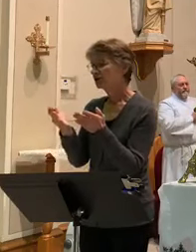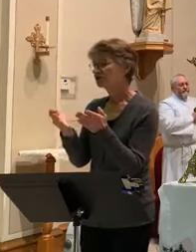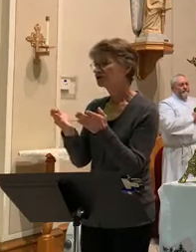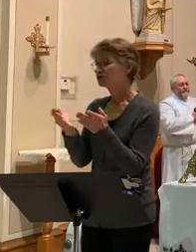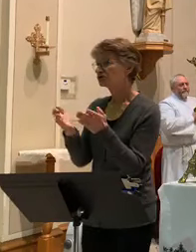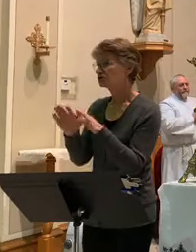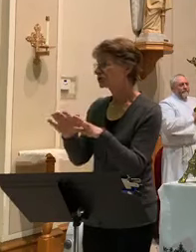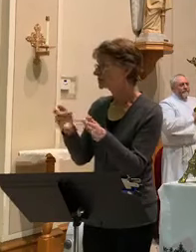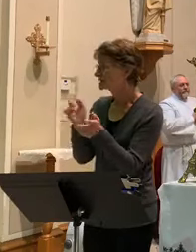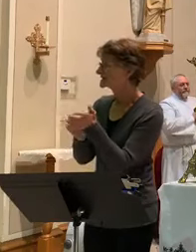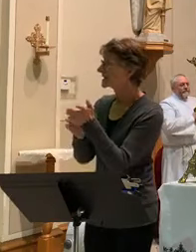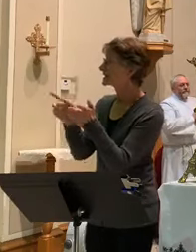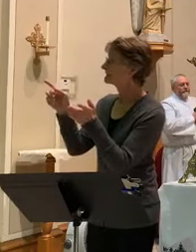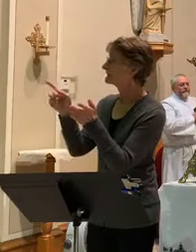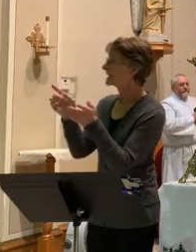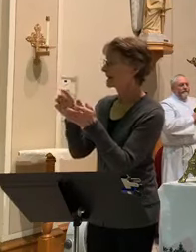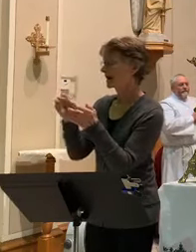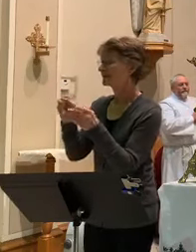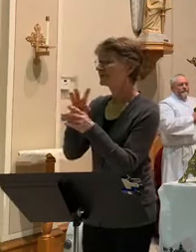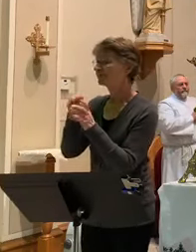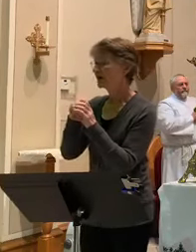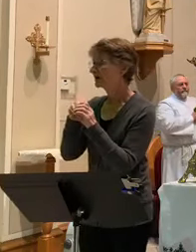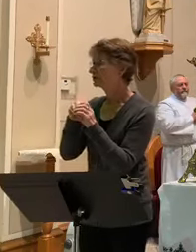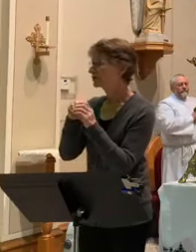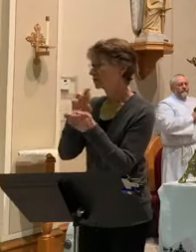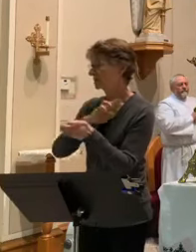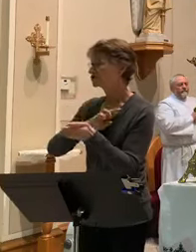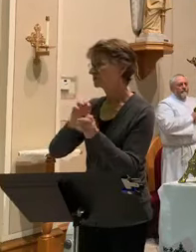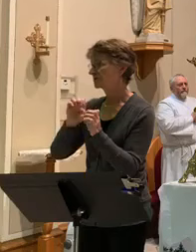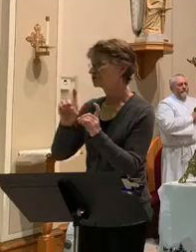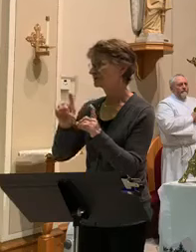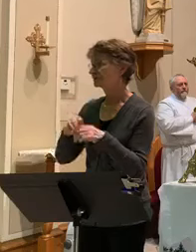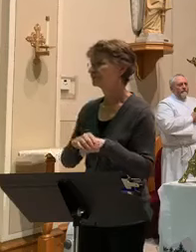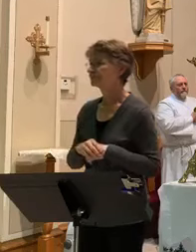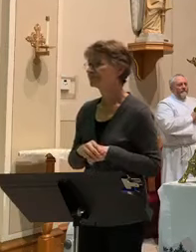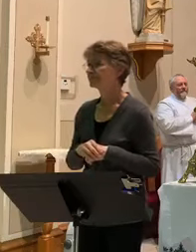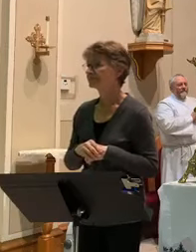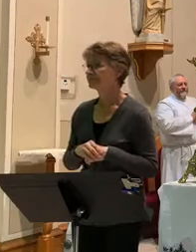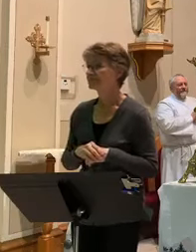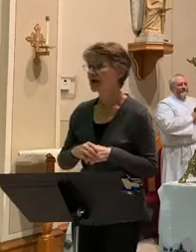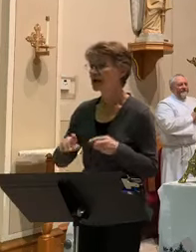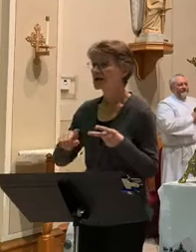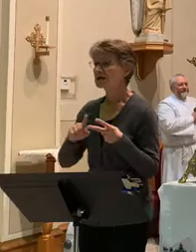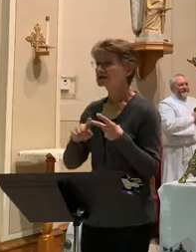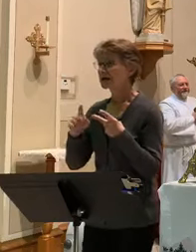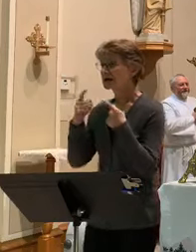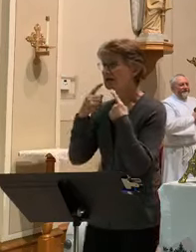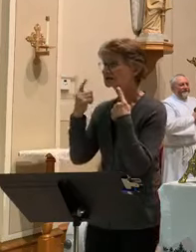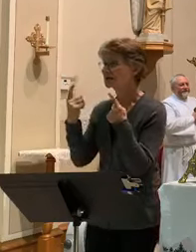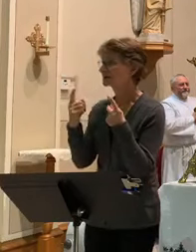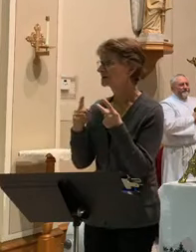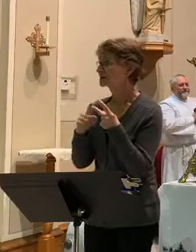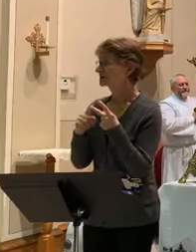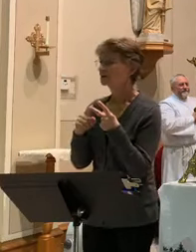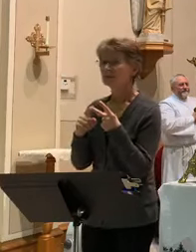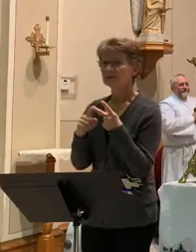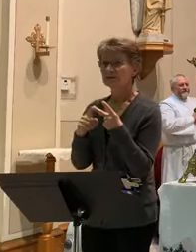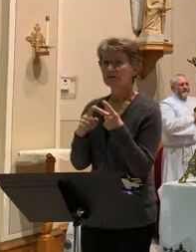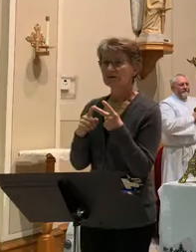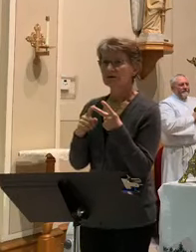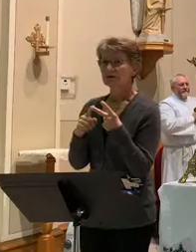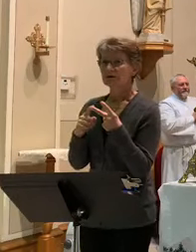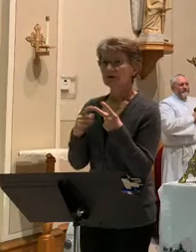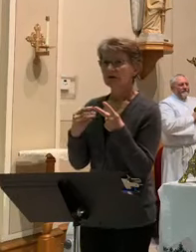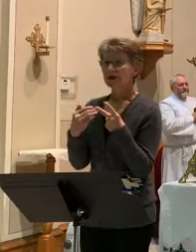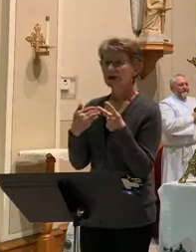up for religious education. Secondly, as we talk about, there's this great Fatima movie I talked about